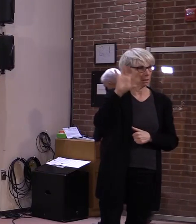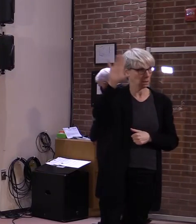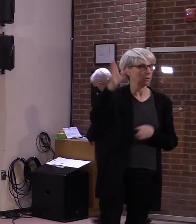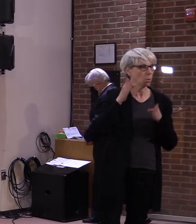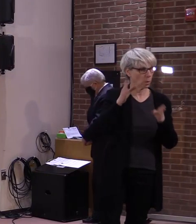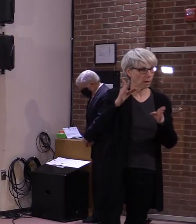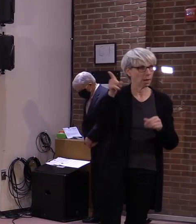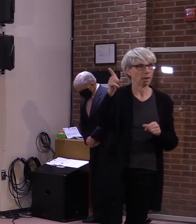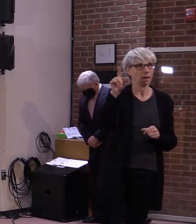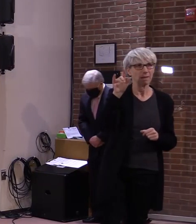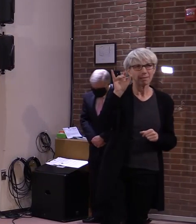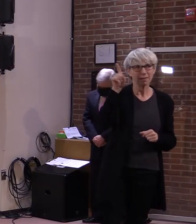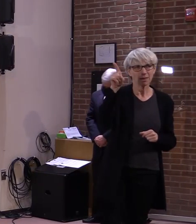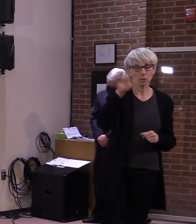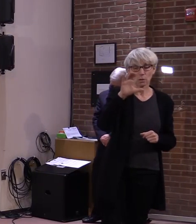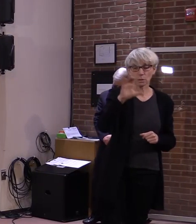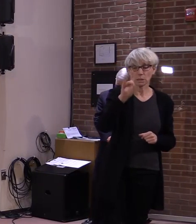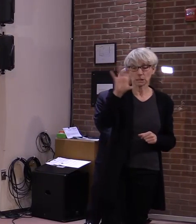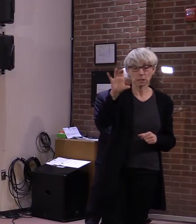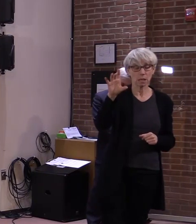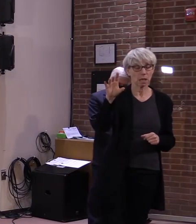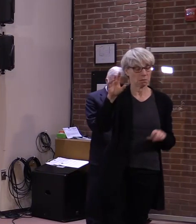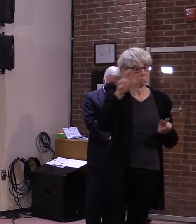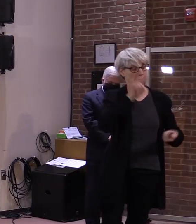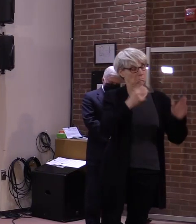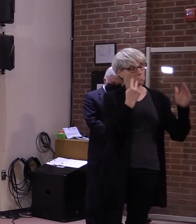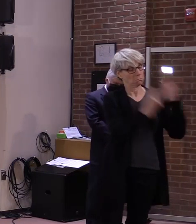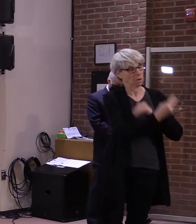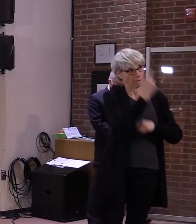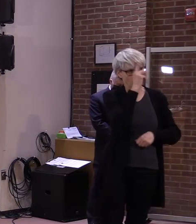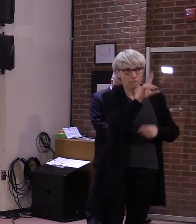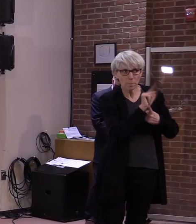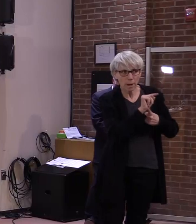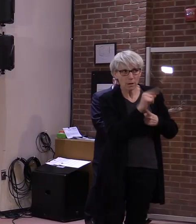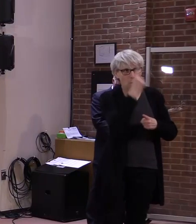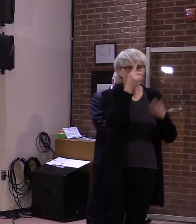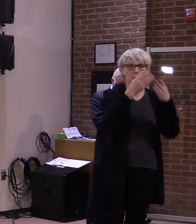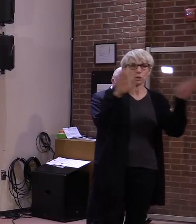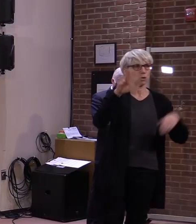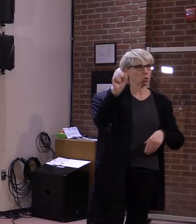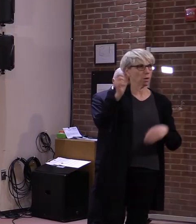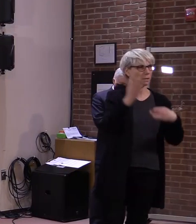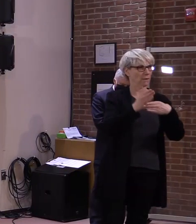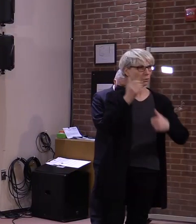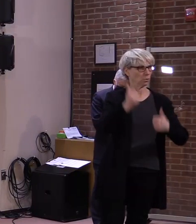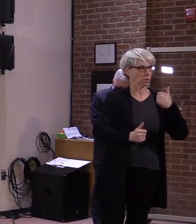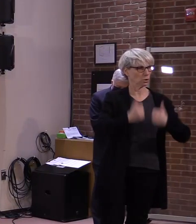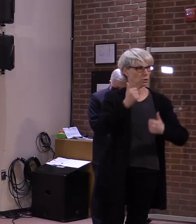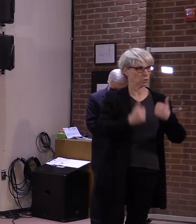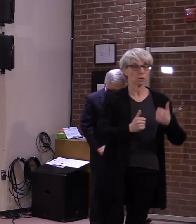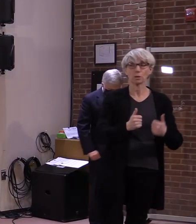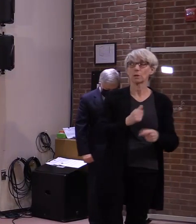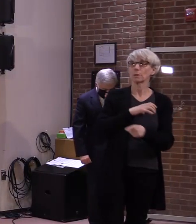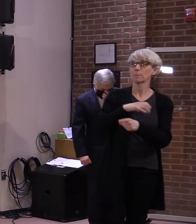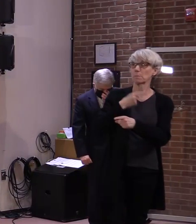comparing what their projection for the state of Vermont is or for the U.S. average? Commissioner Pichek.